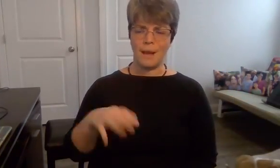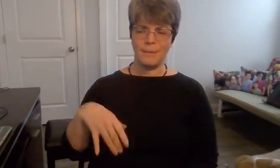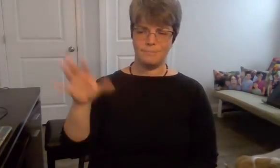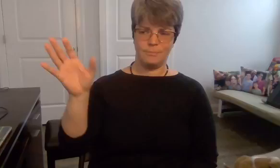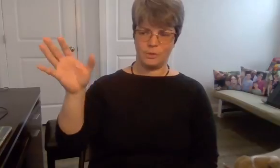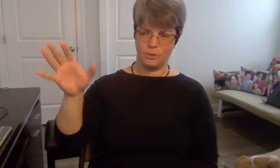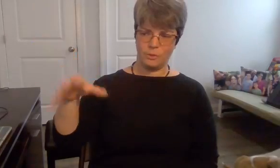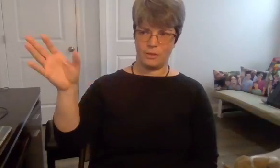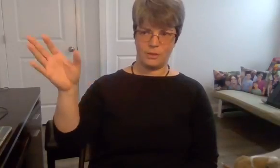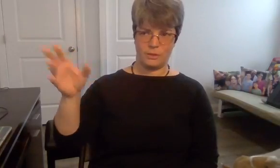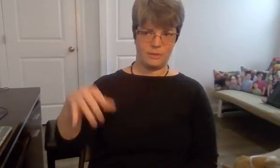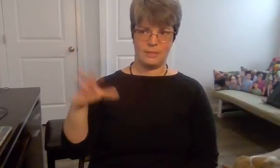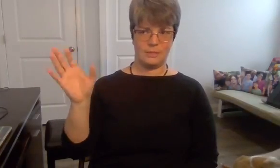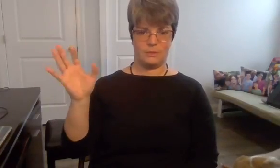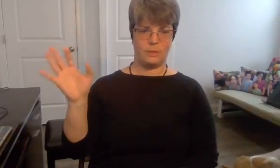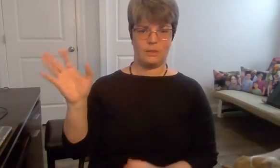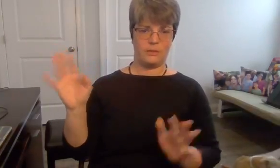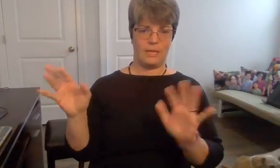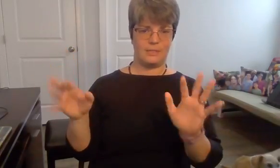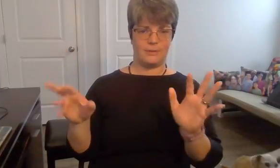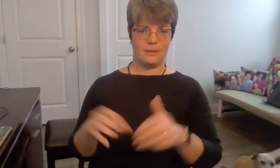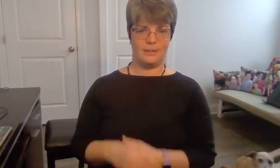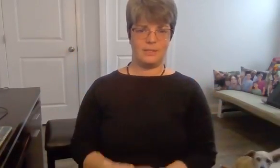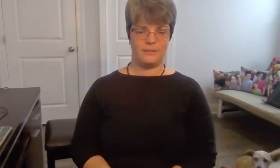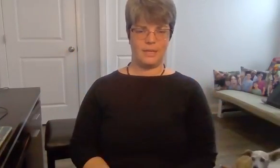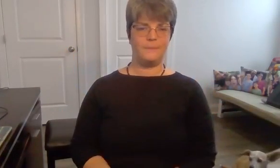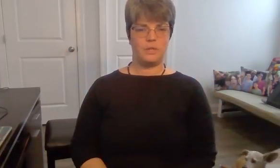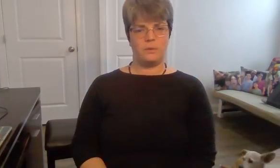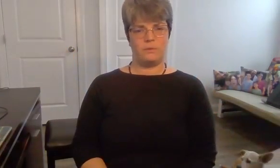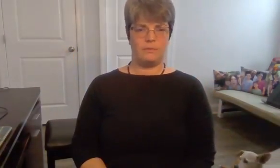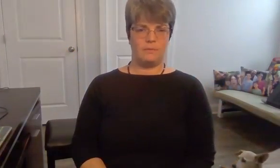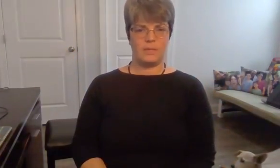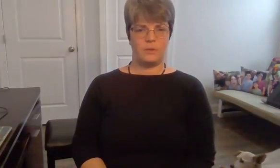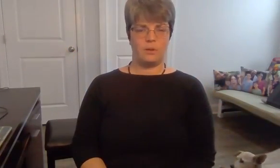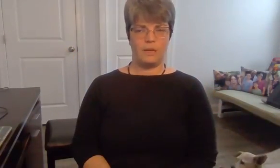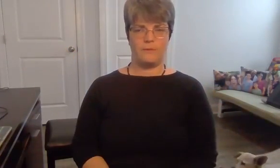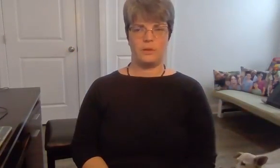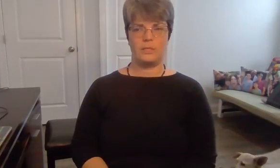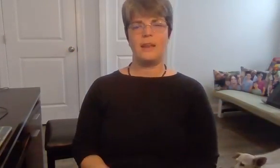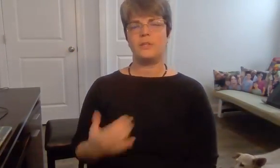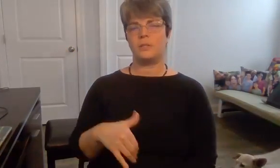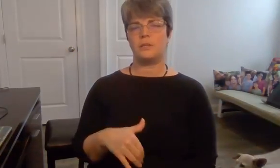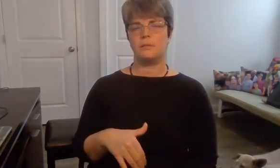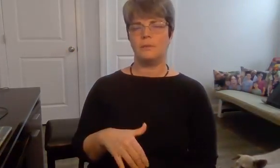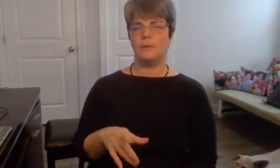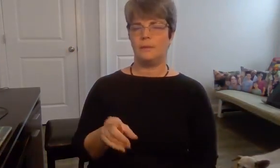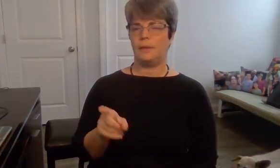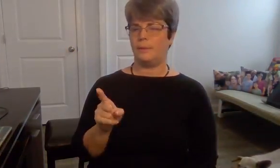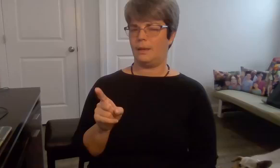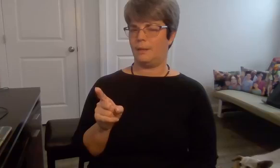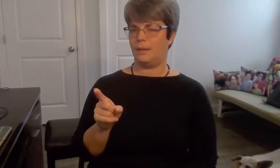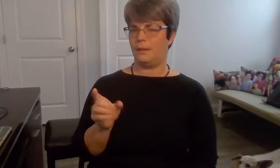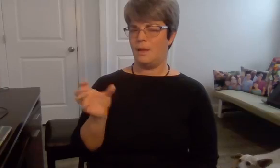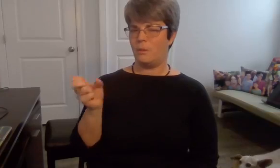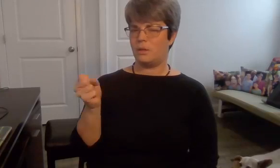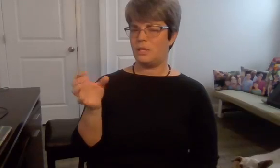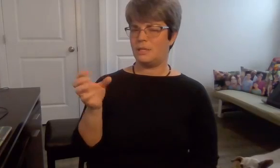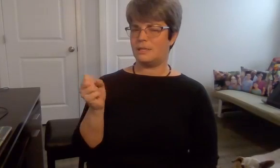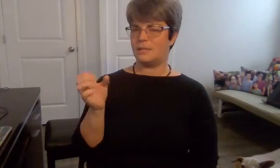Mommy's or whoever the adult is wiggling their hands around, and this is funny. So that's what it'll be at first. And then it turns into, hey, wait a minute. When she does this,